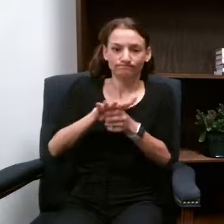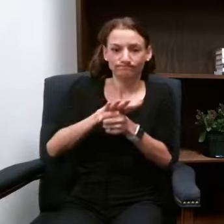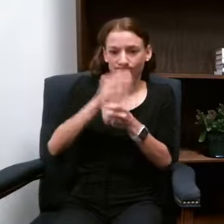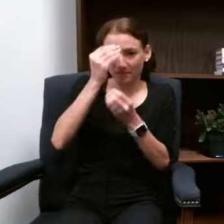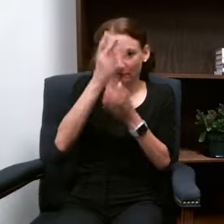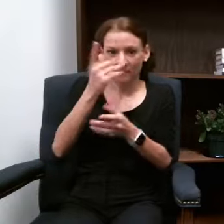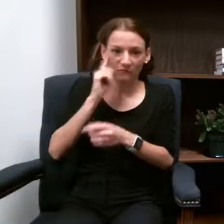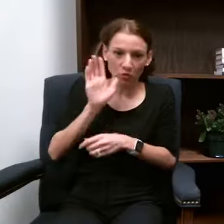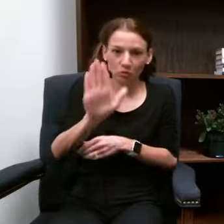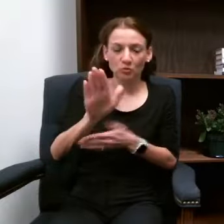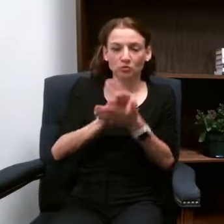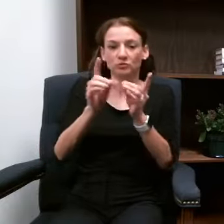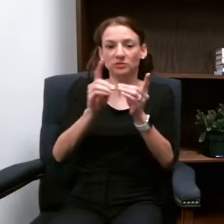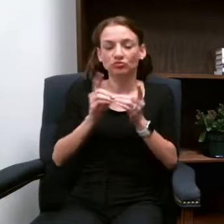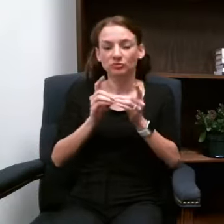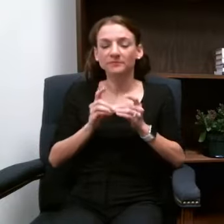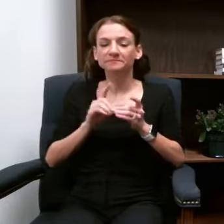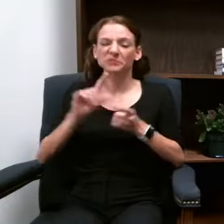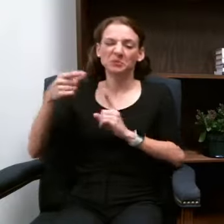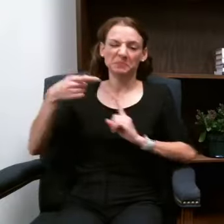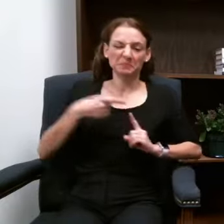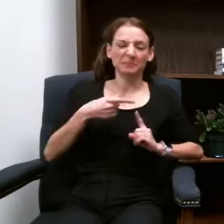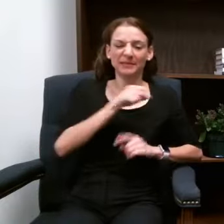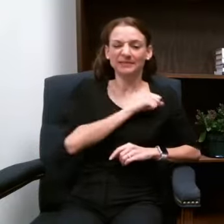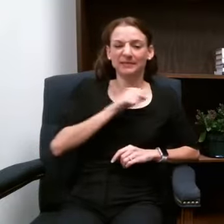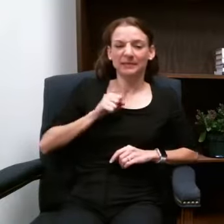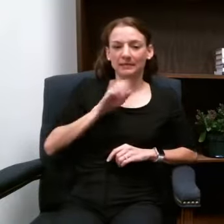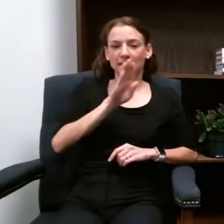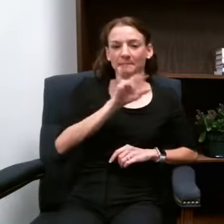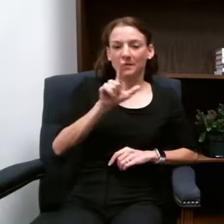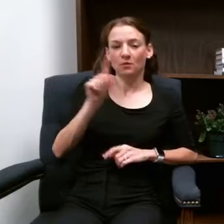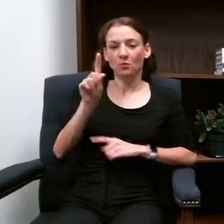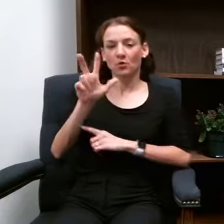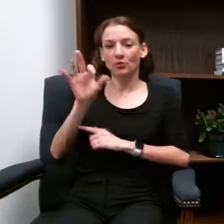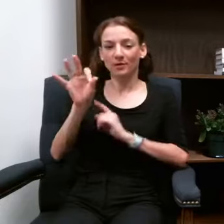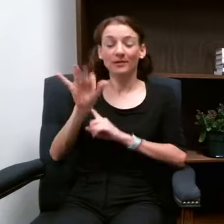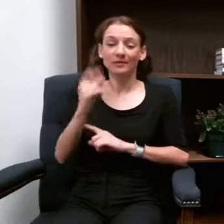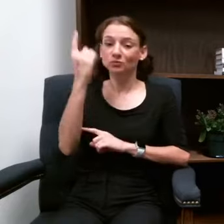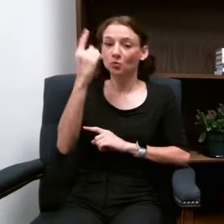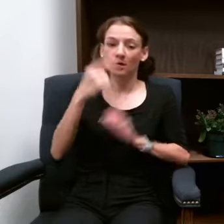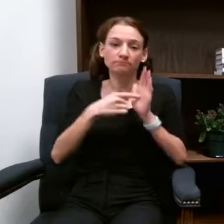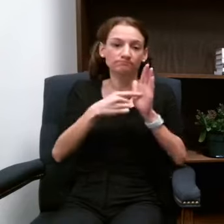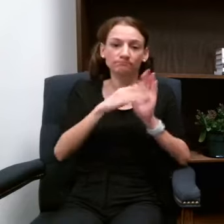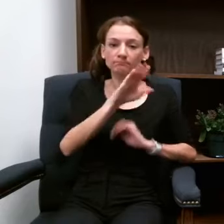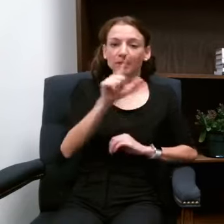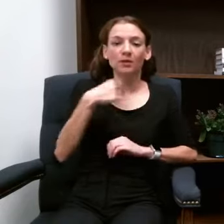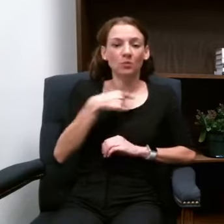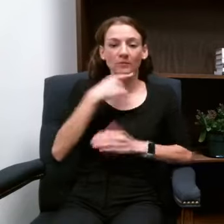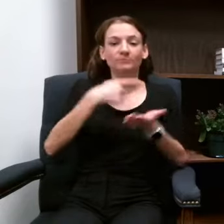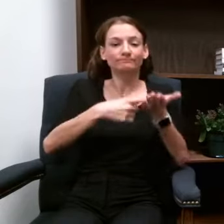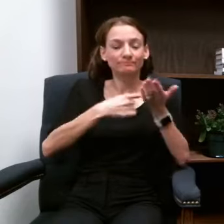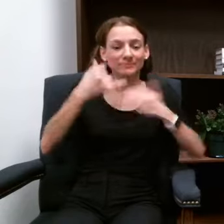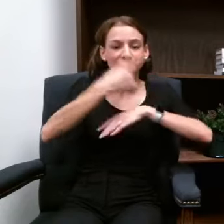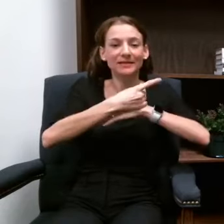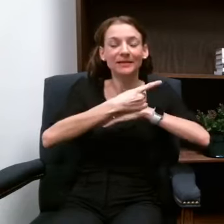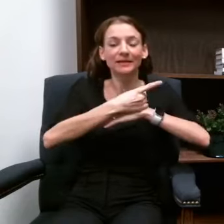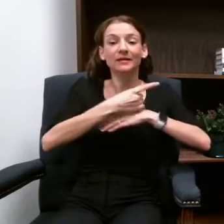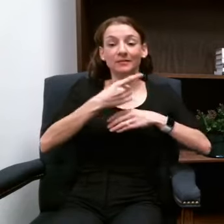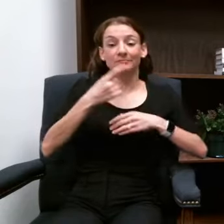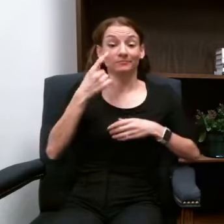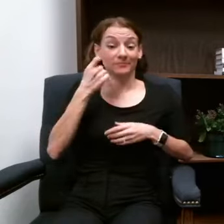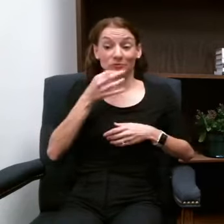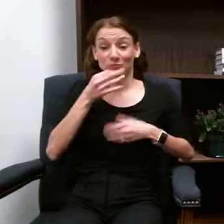So Senate Bill 139 is just one bill that we're going to be highlighting today as schools